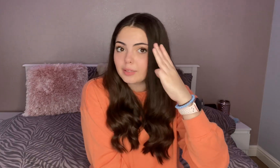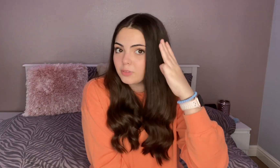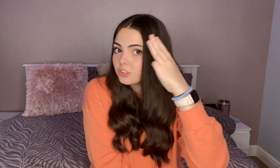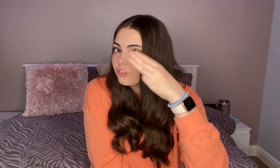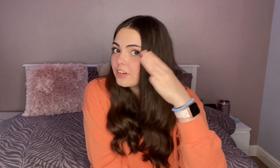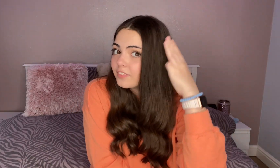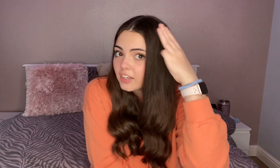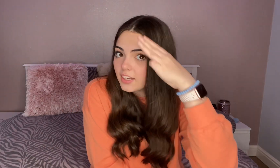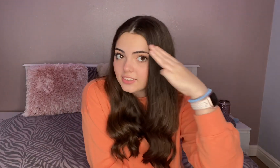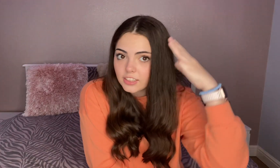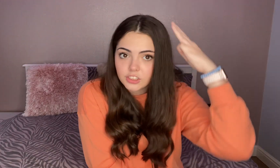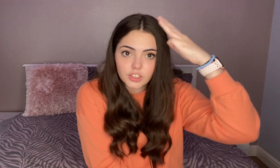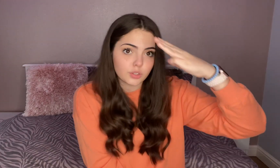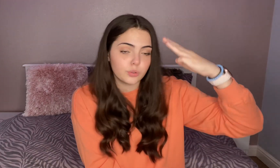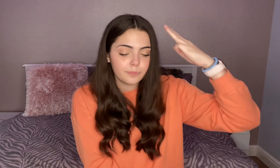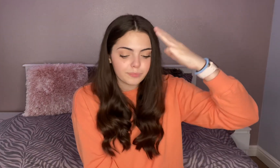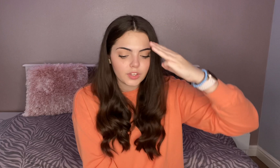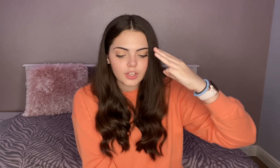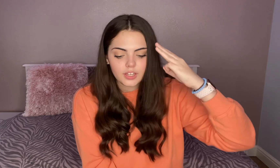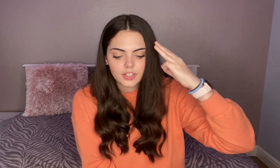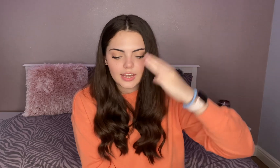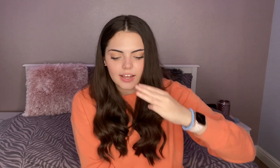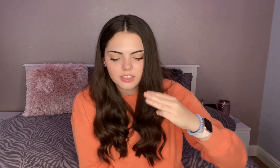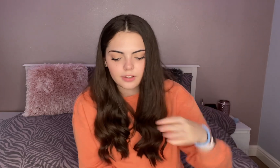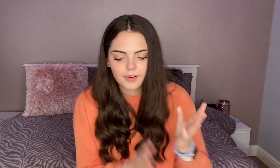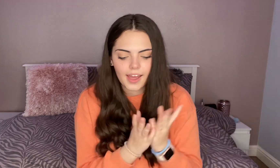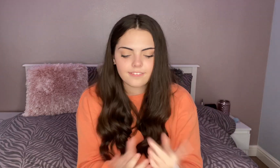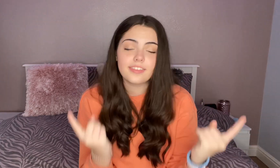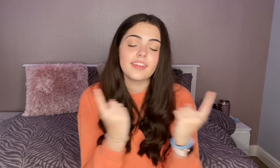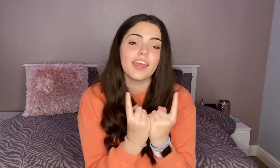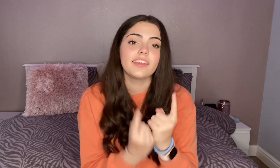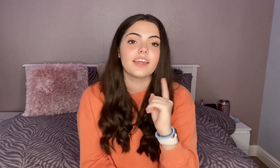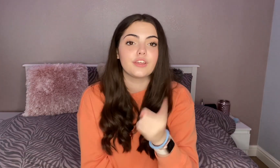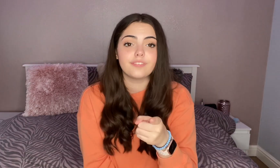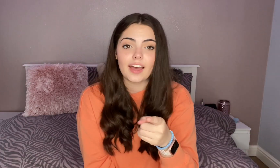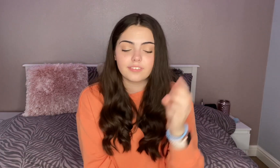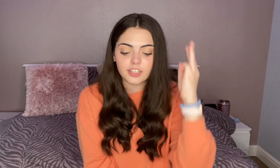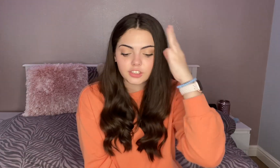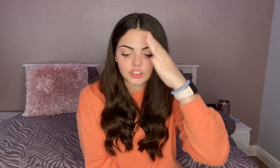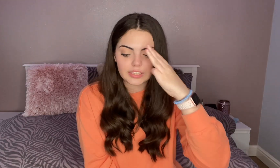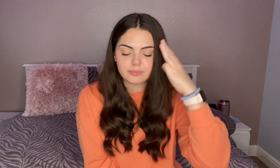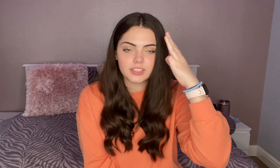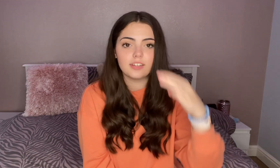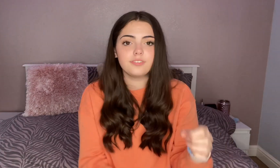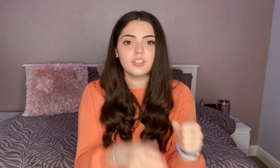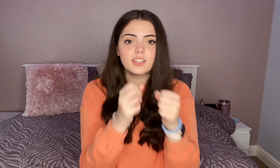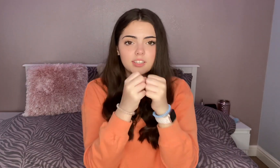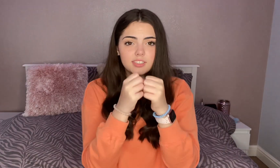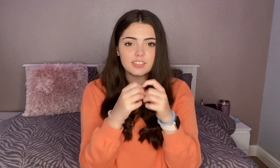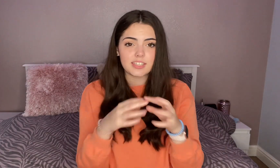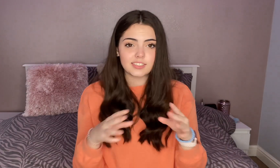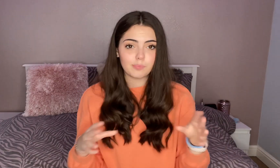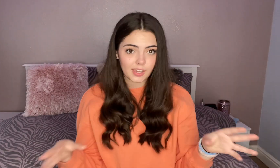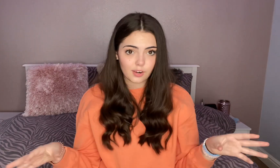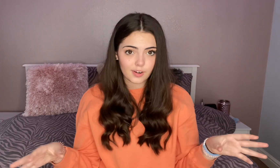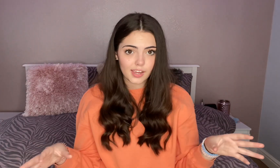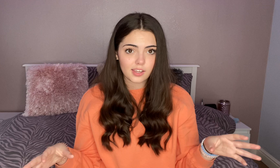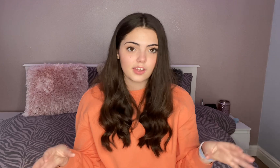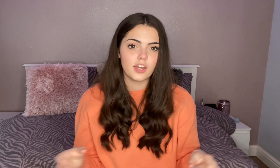of. So 3 fingers in a circle. So everything that you've ever dreamed of disappearing. So